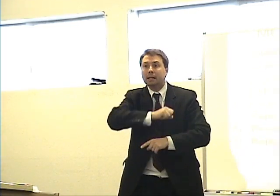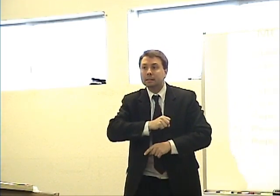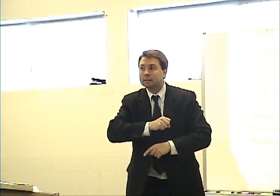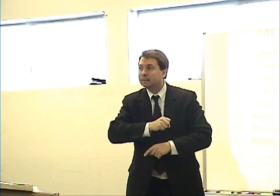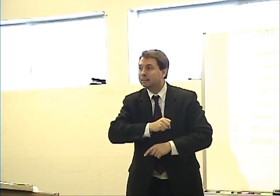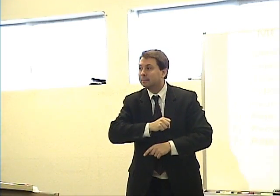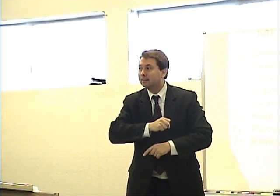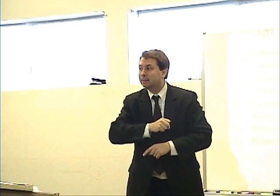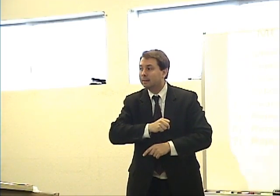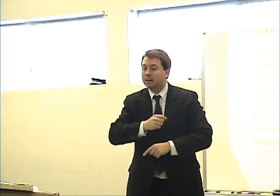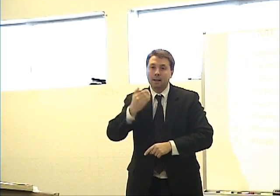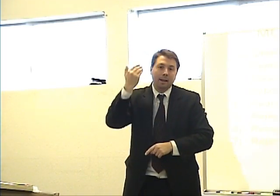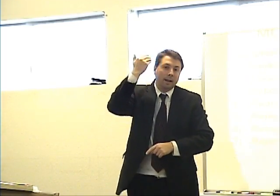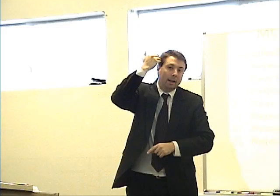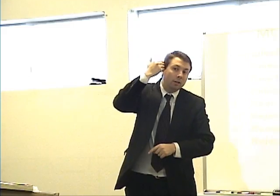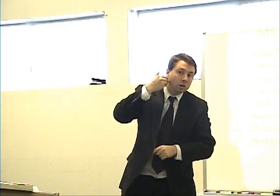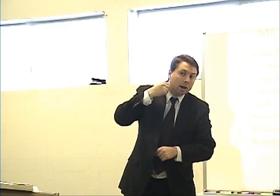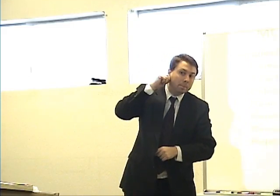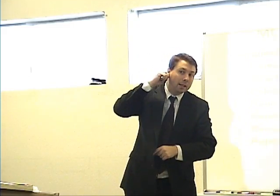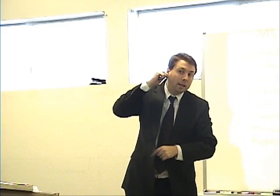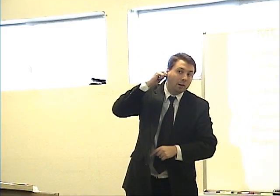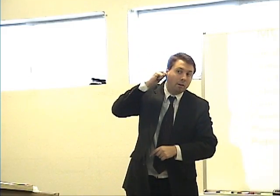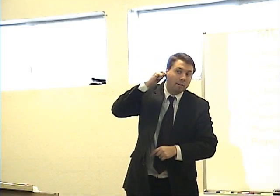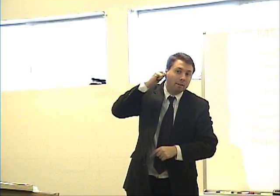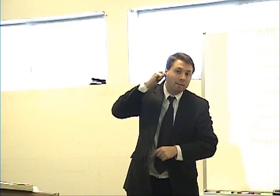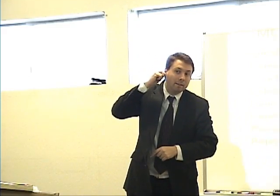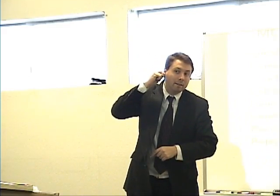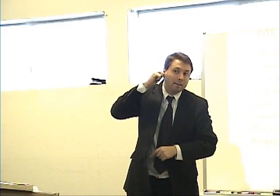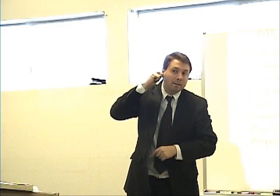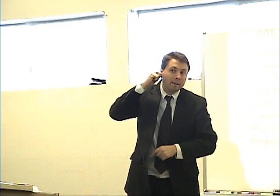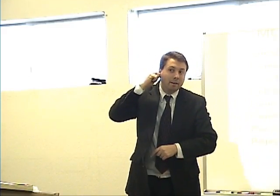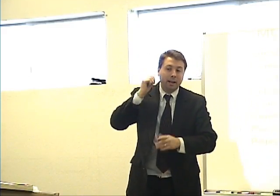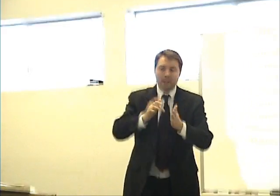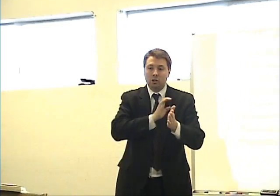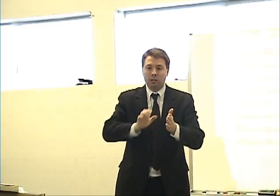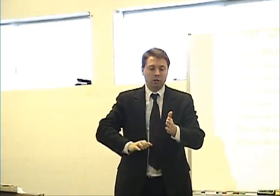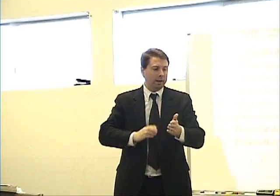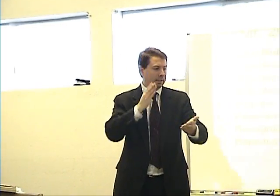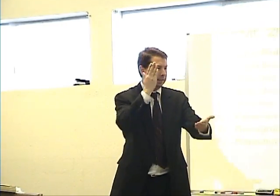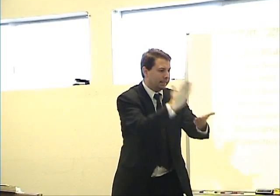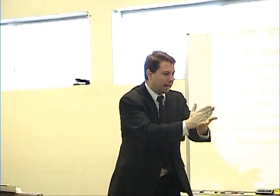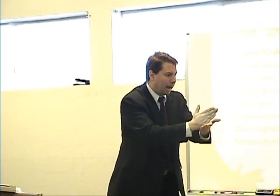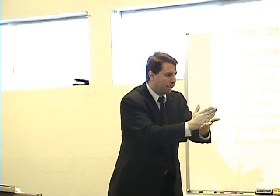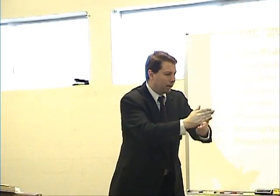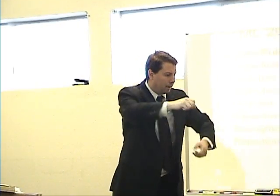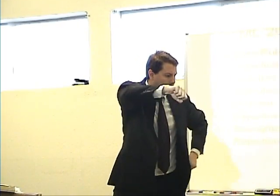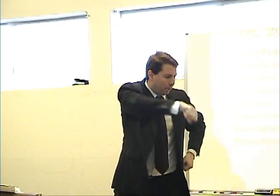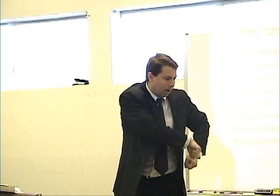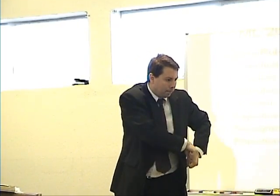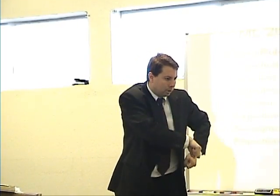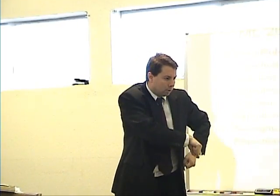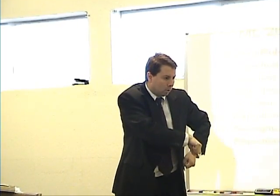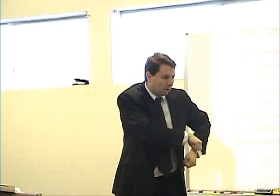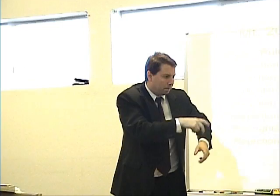missed. He chopped the ear. And Jesus Christ said, "Stop, put up the sword,